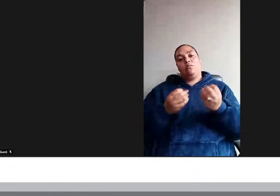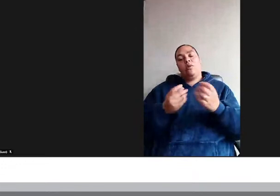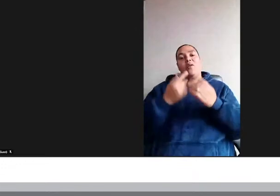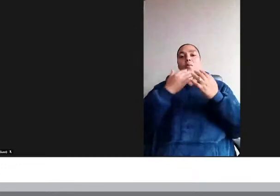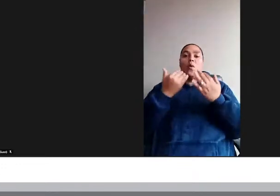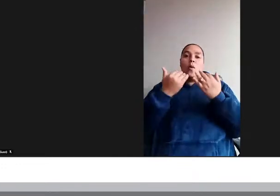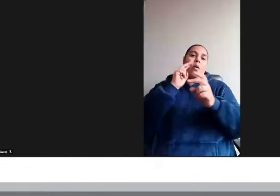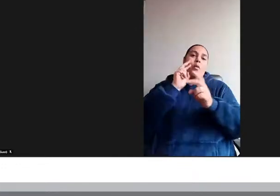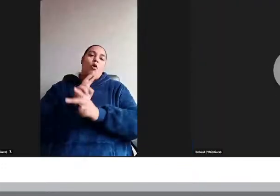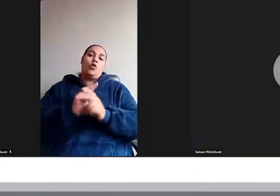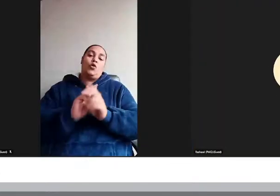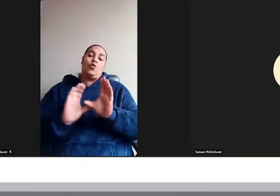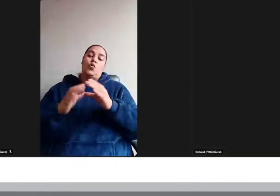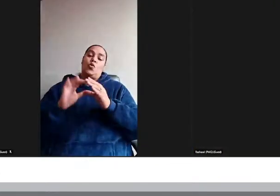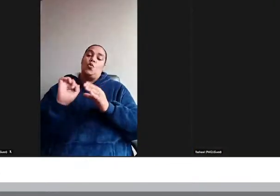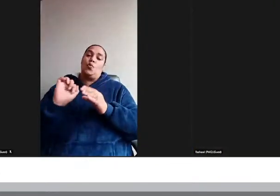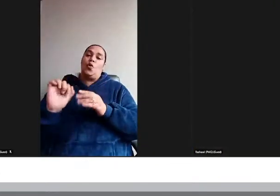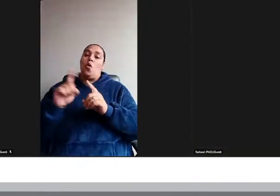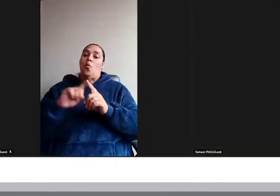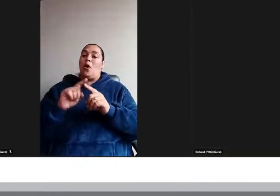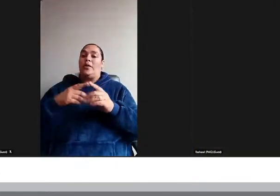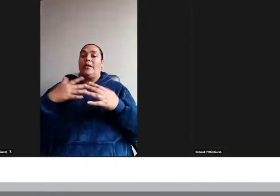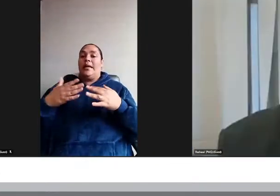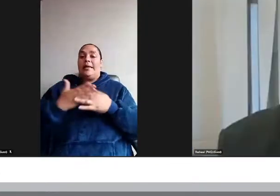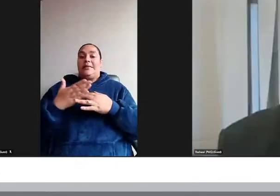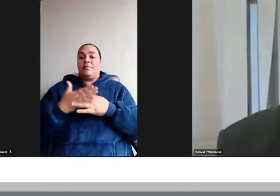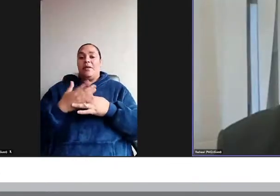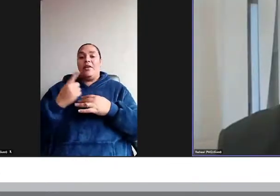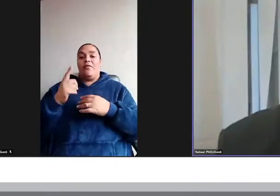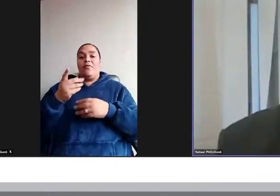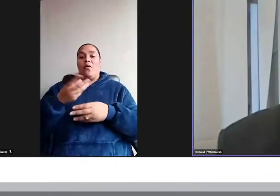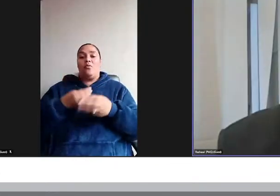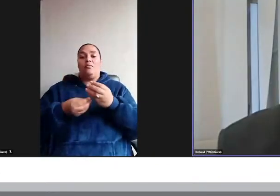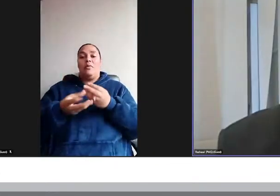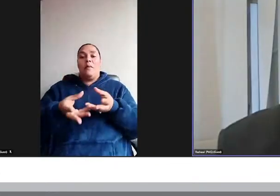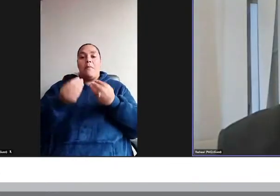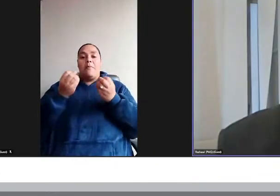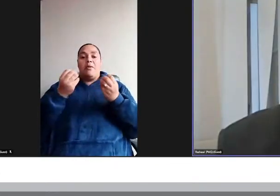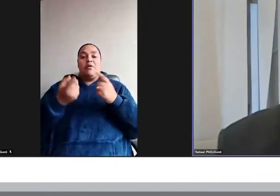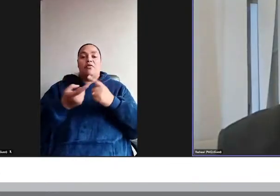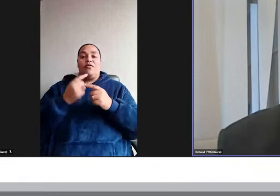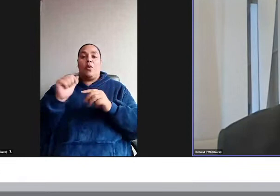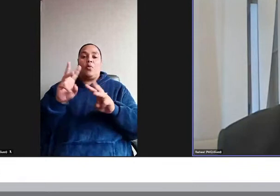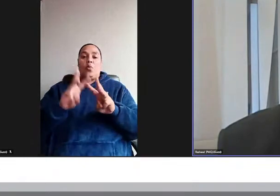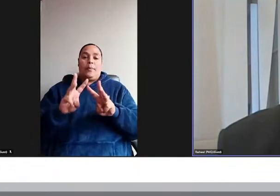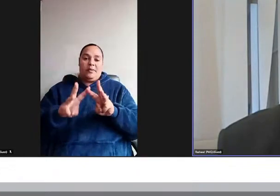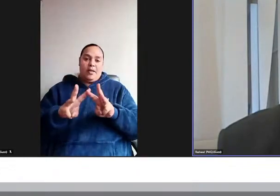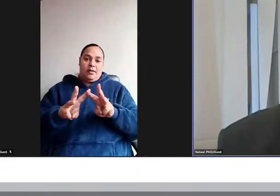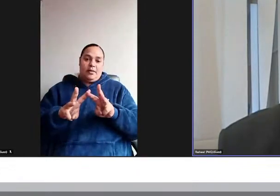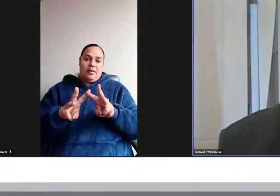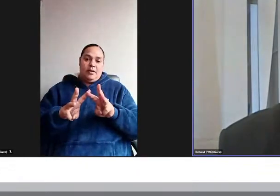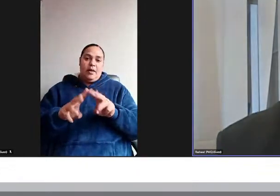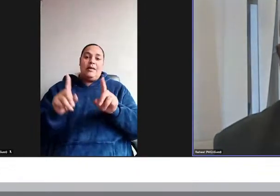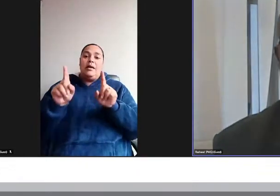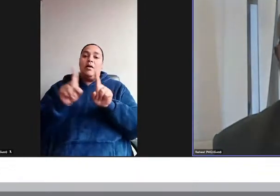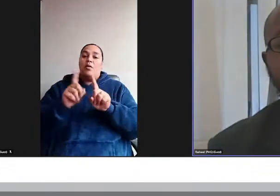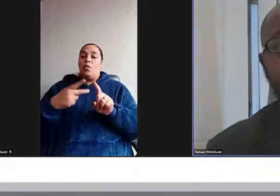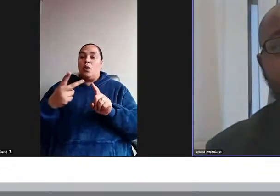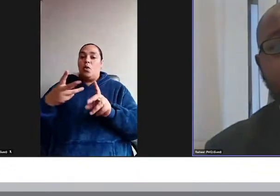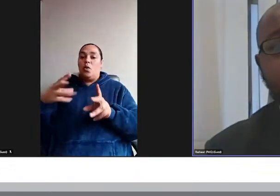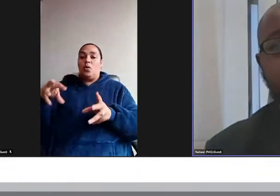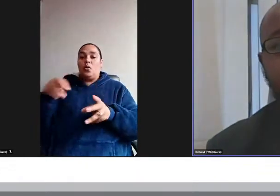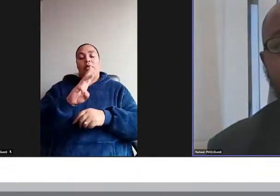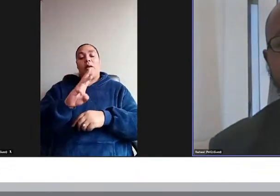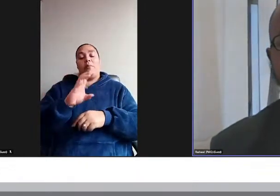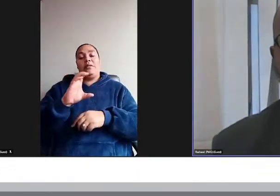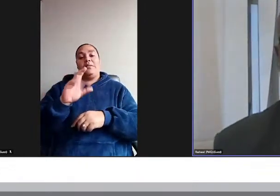Group on the accessibility of extracting information from its website, including how the